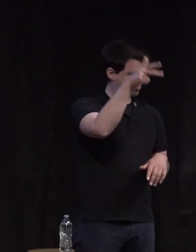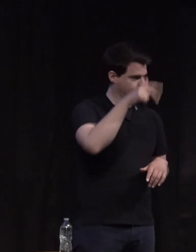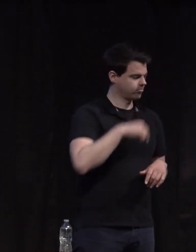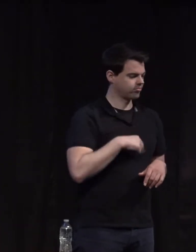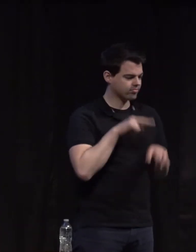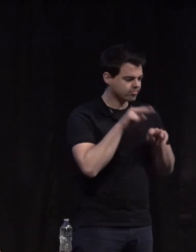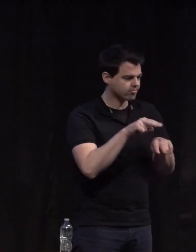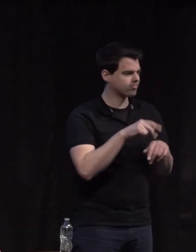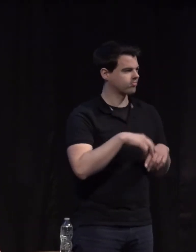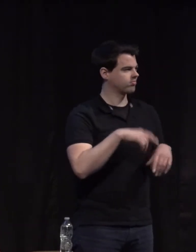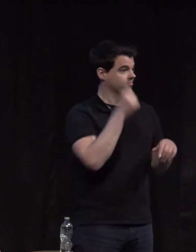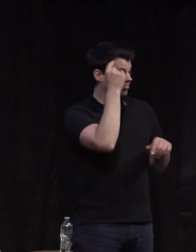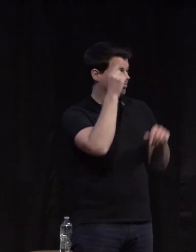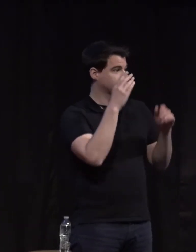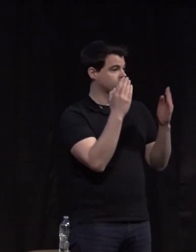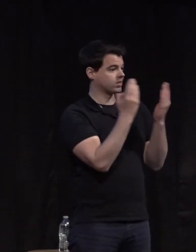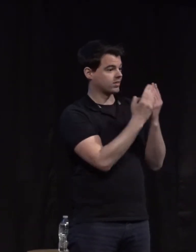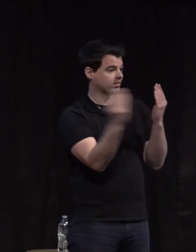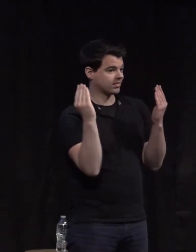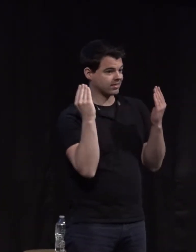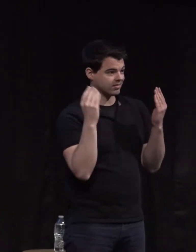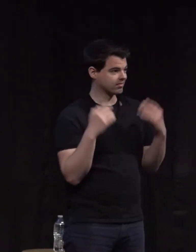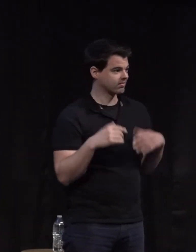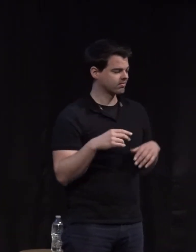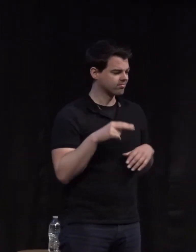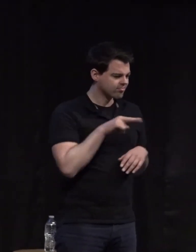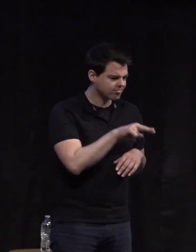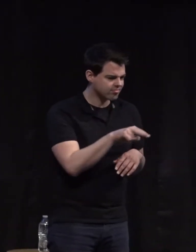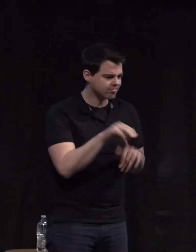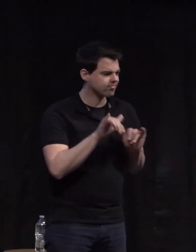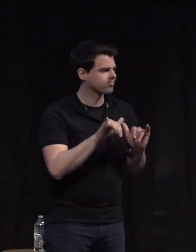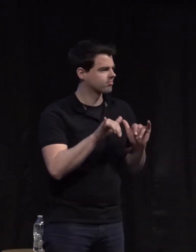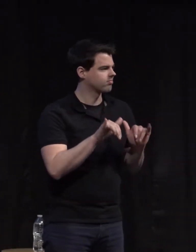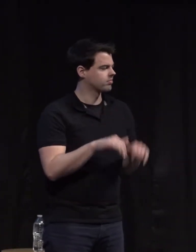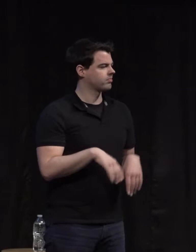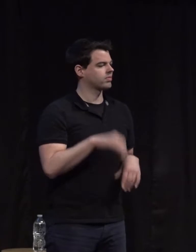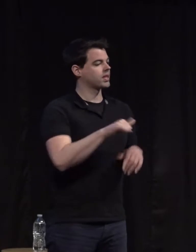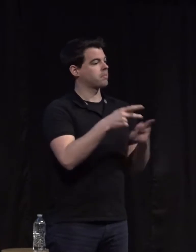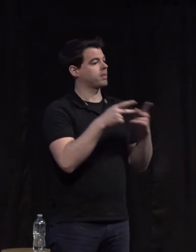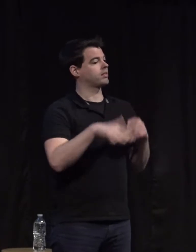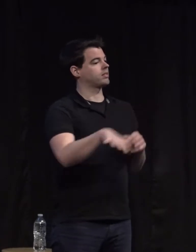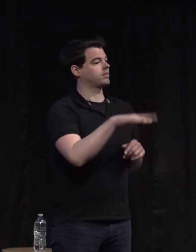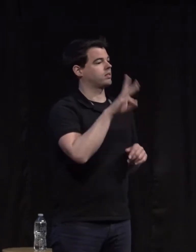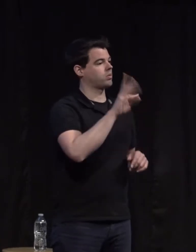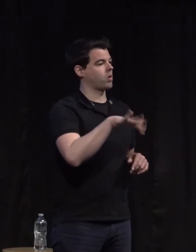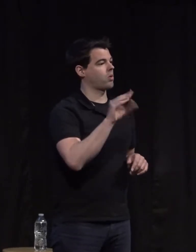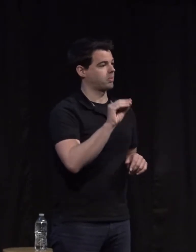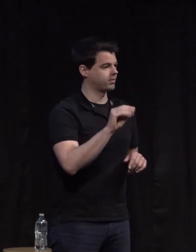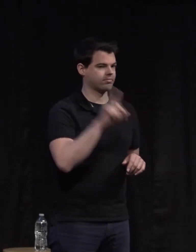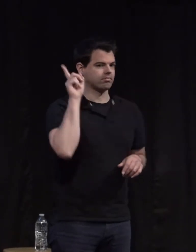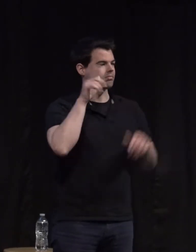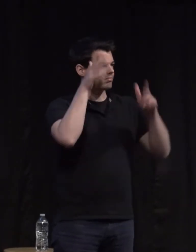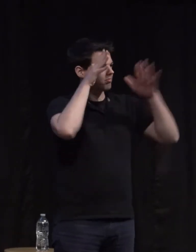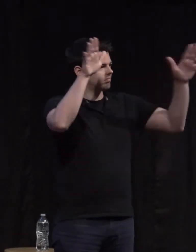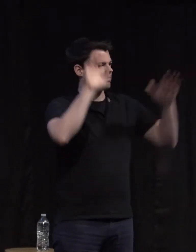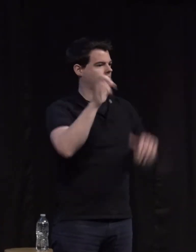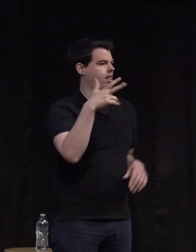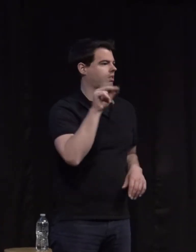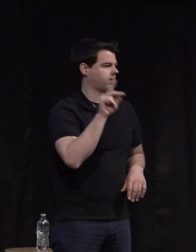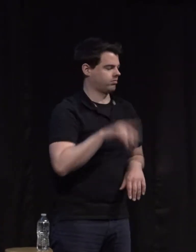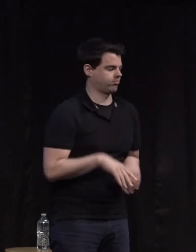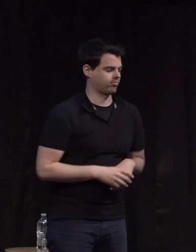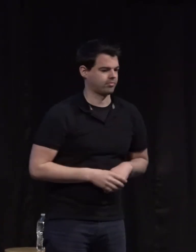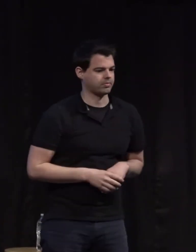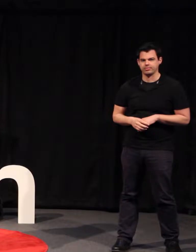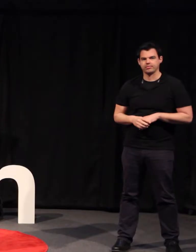doors. I was flying over a ridgetop in Wyoming, and those are elk in the distance. And